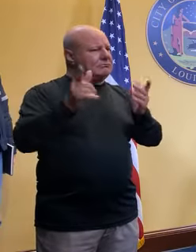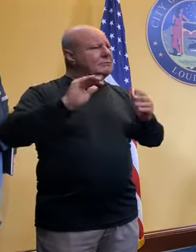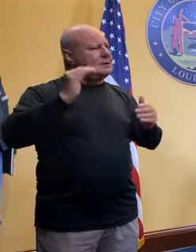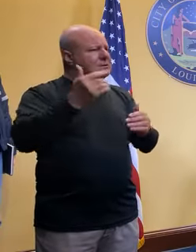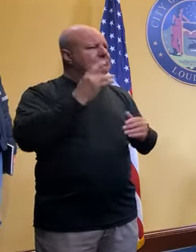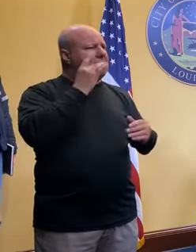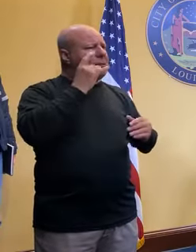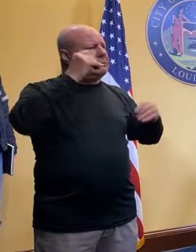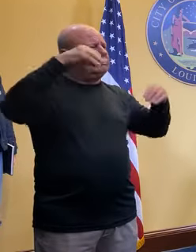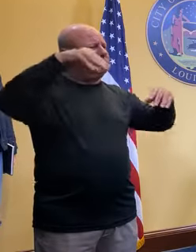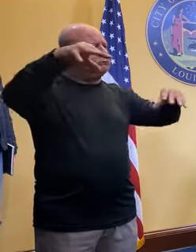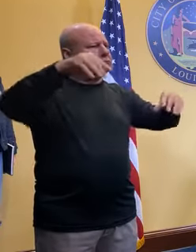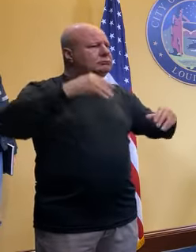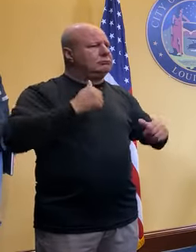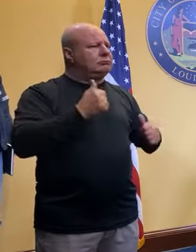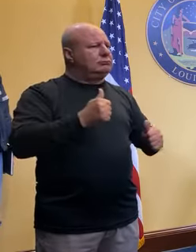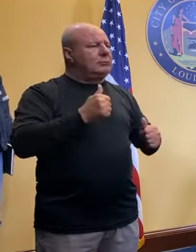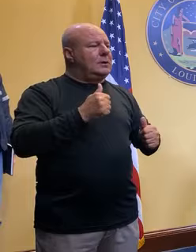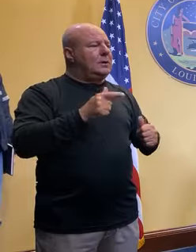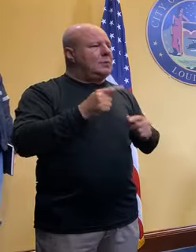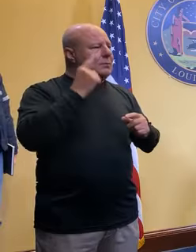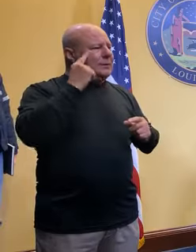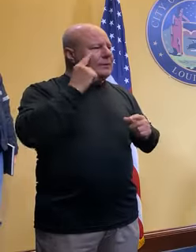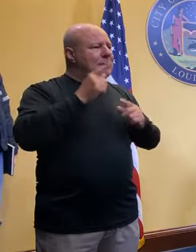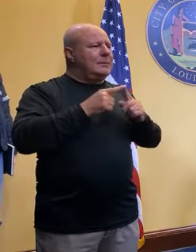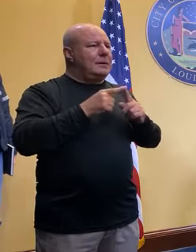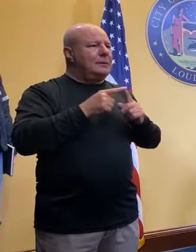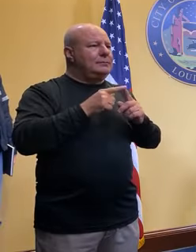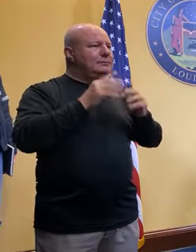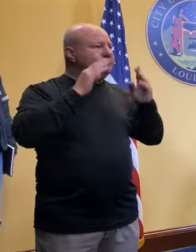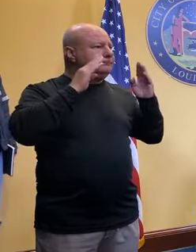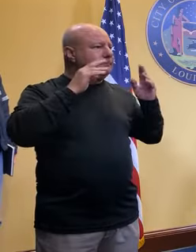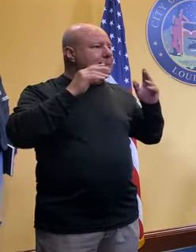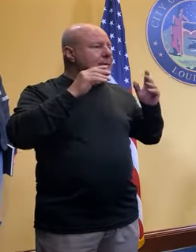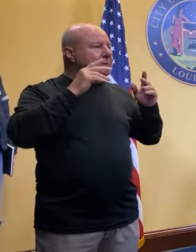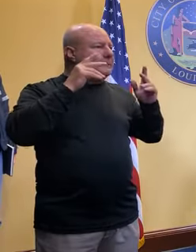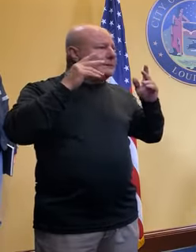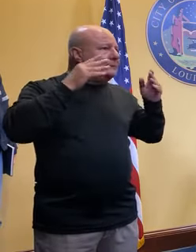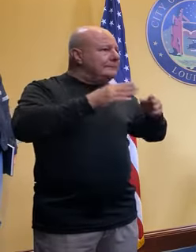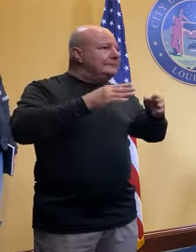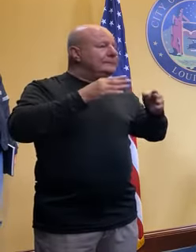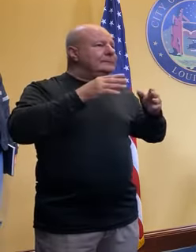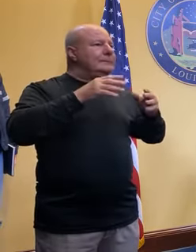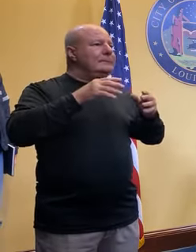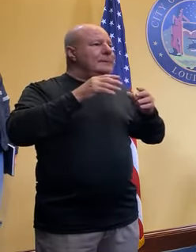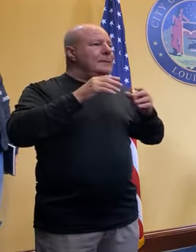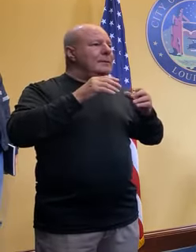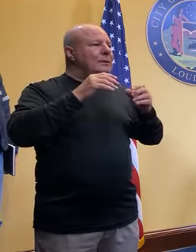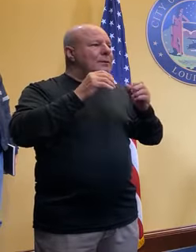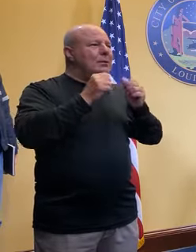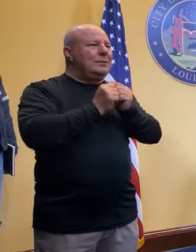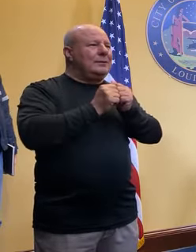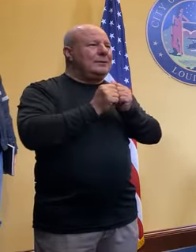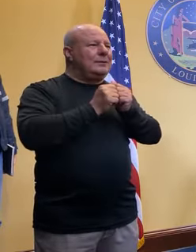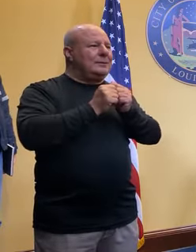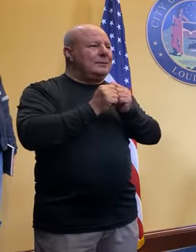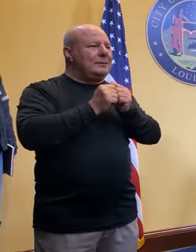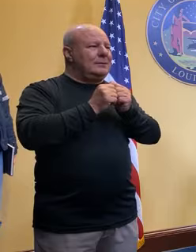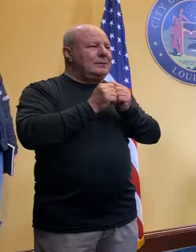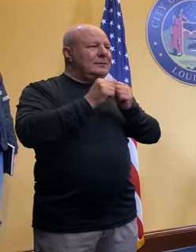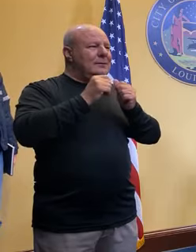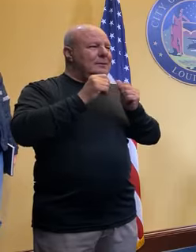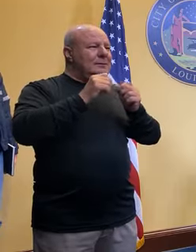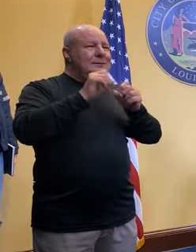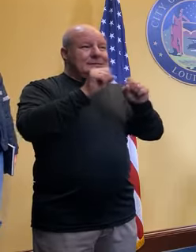well. So I'm just wondering, when we think about resiliency with the electricity system, is the focus, long term more on